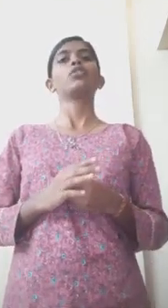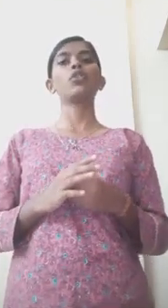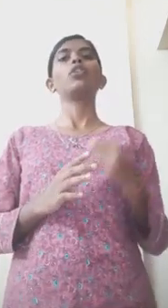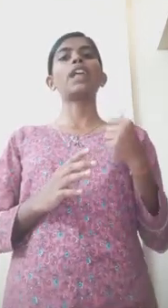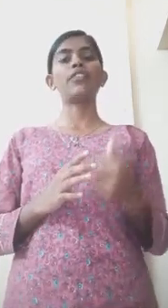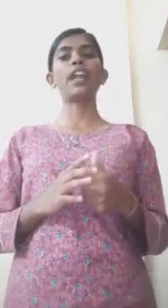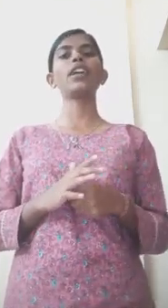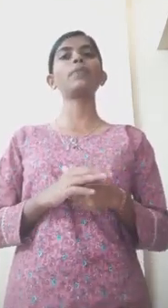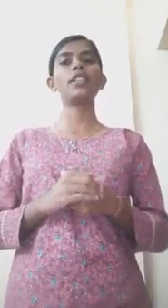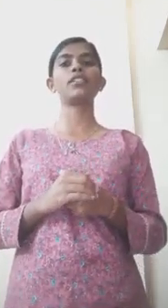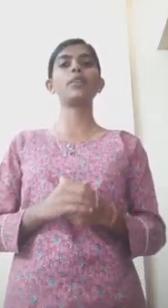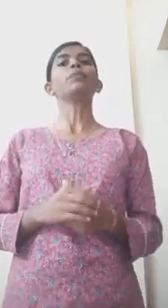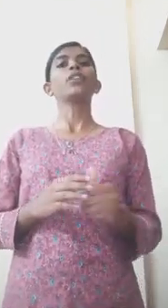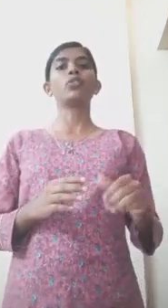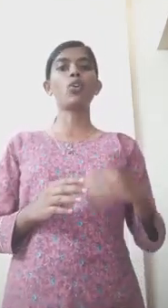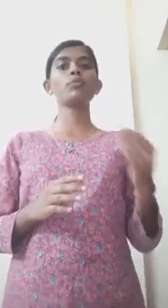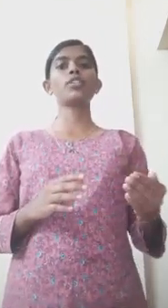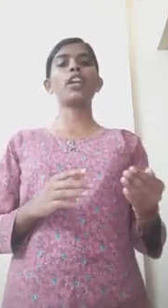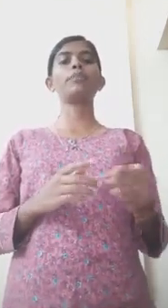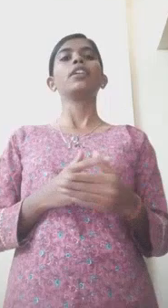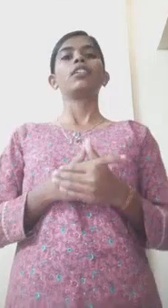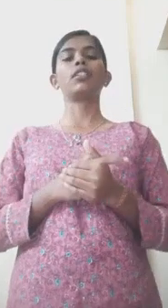So diaphragm is a dome shaped